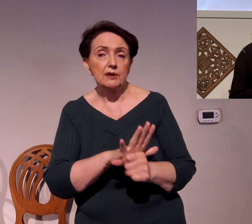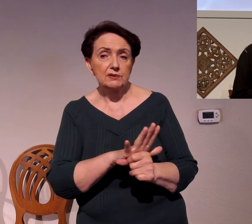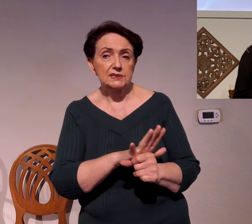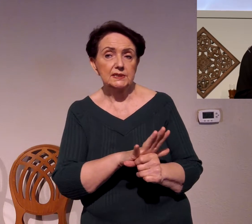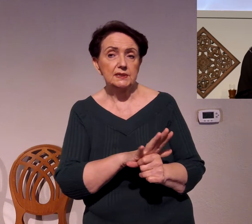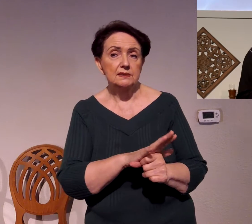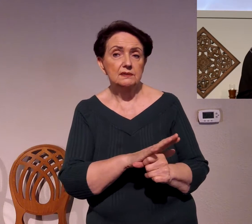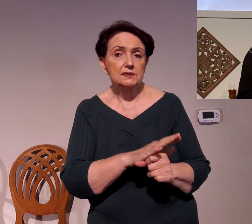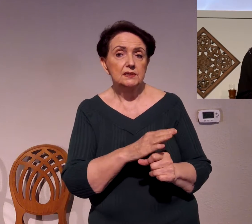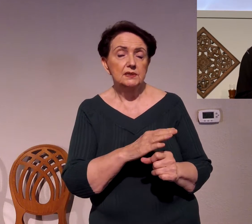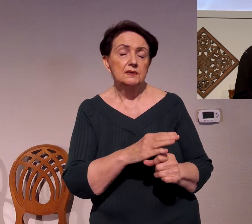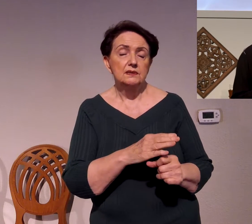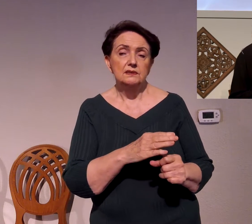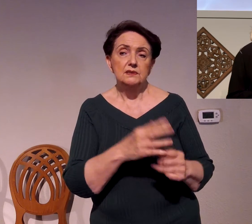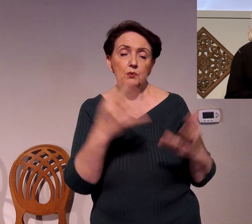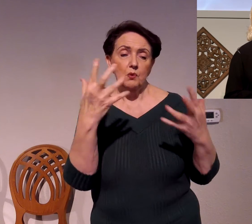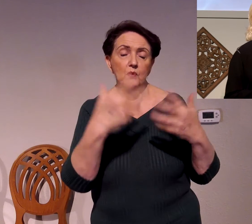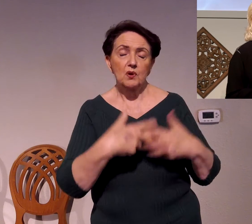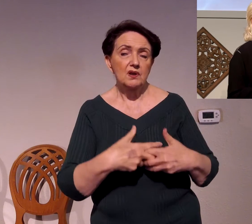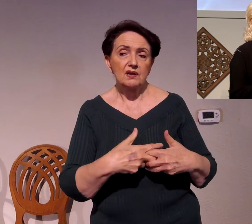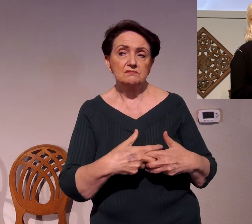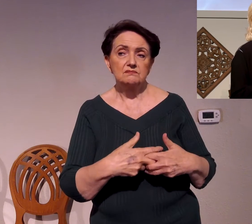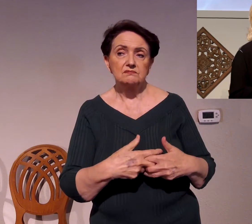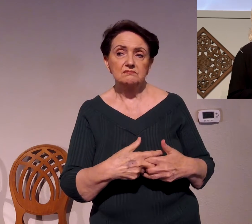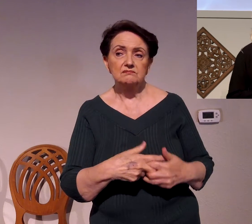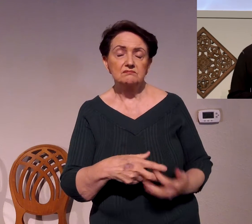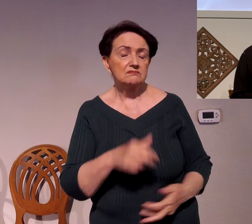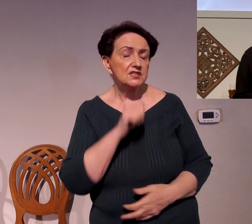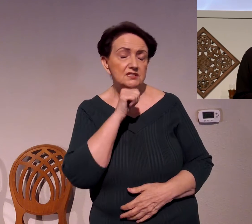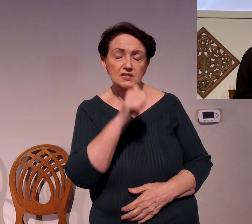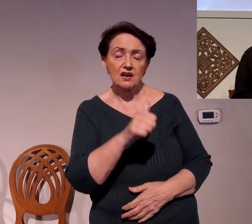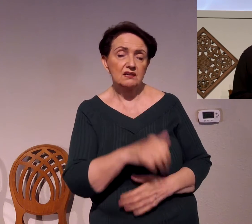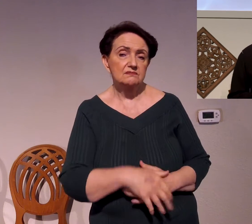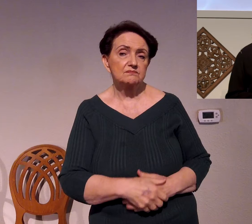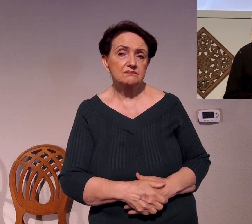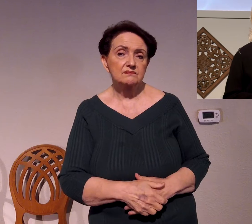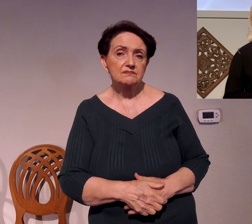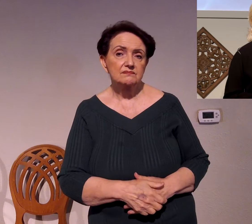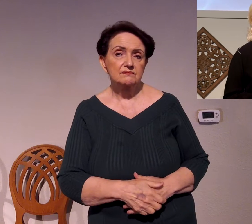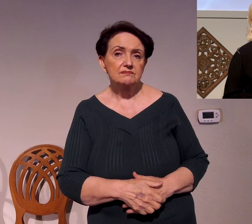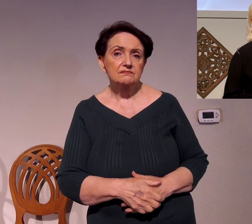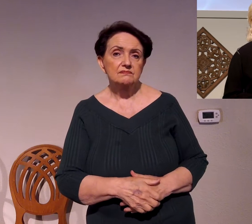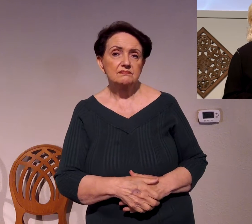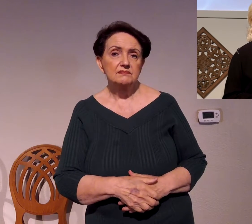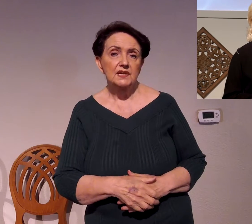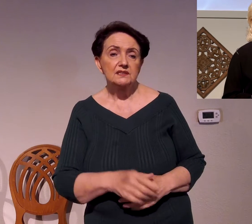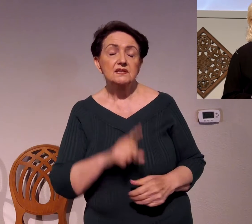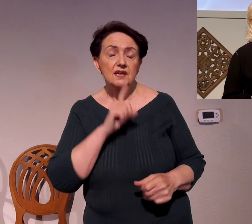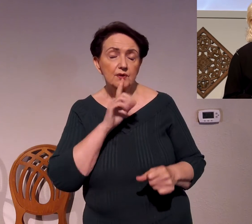It's not. It's a guarantee that you will be fully alive while you're leaping.